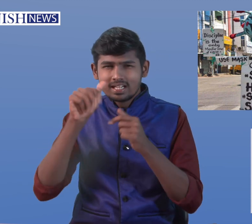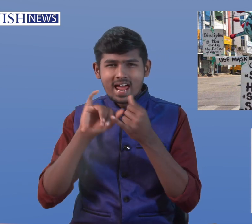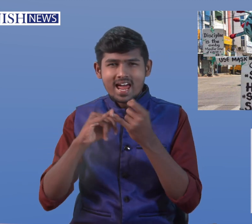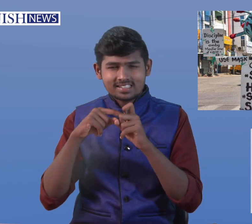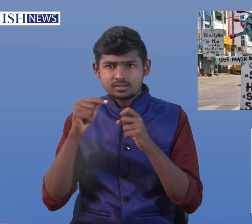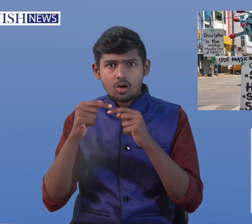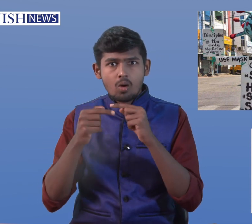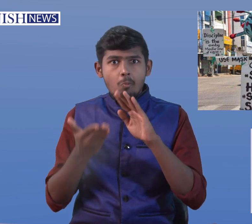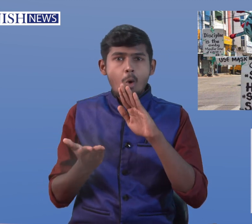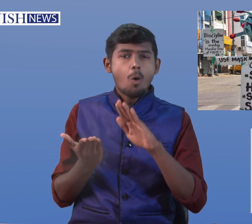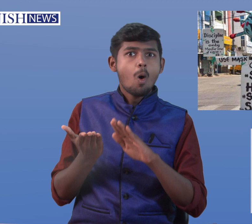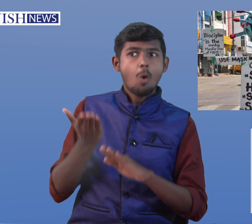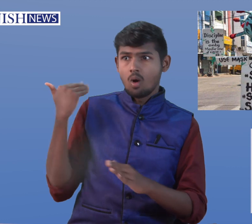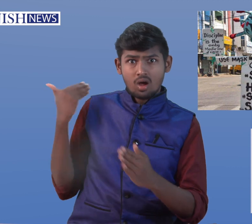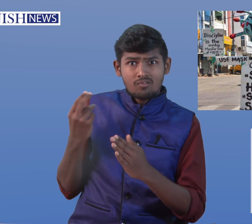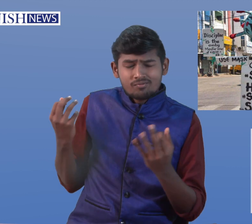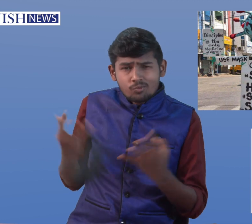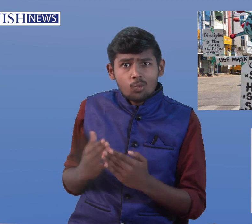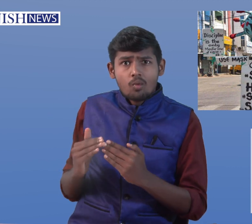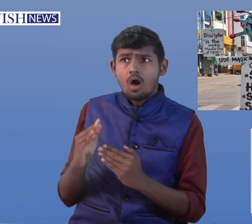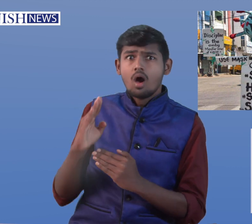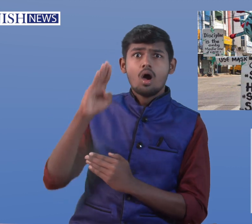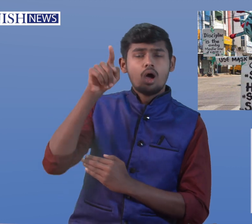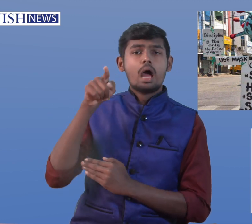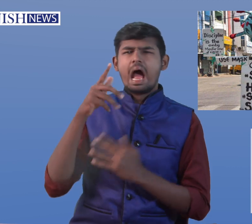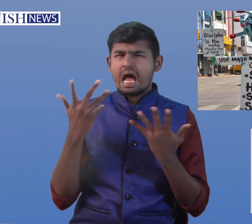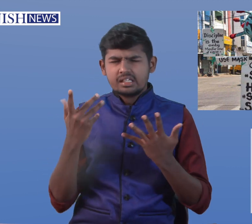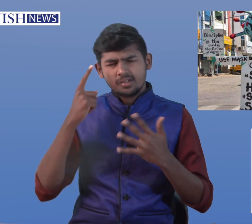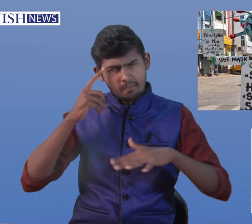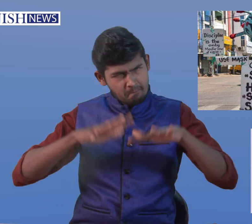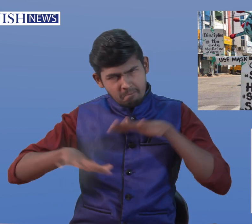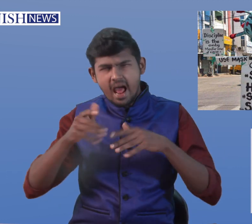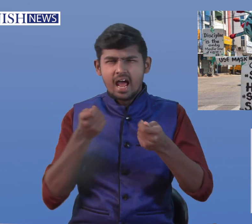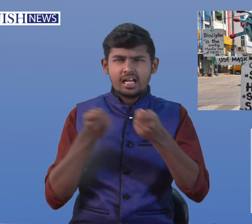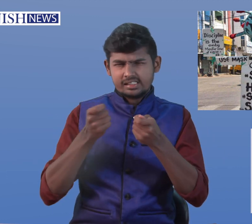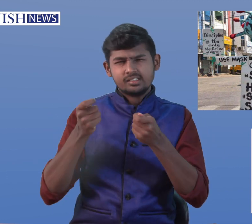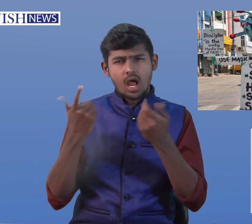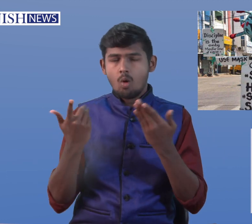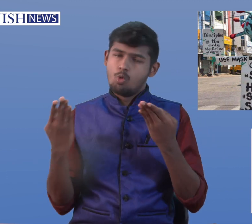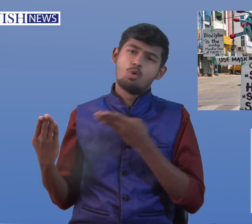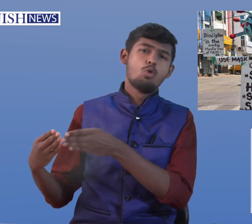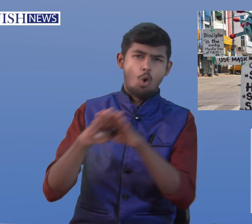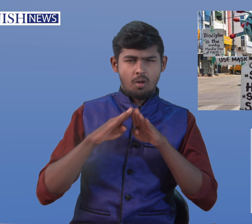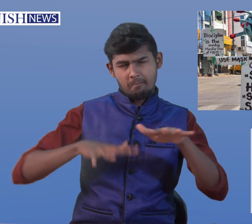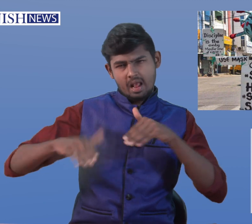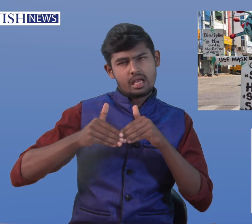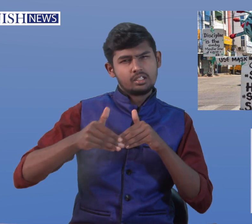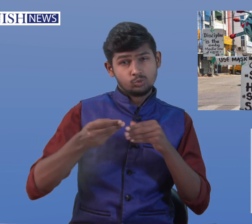on the economy. This was following the recommendation of the state COVID-19 task force. All types of social